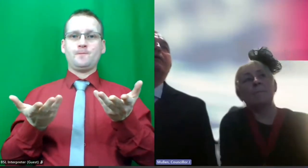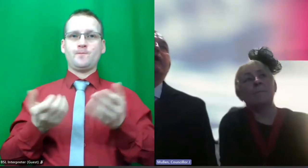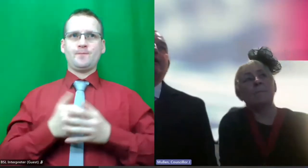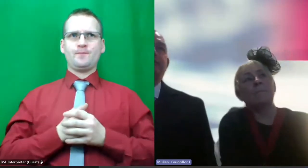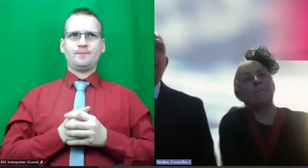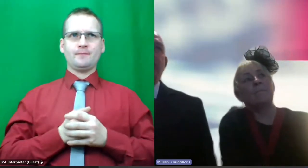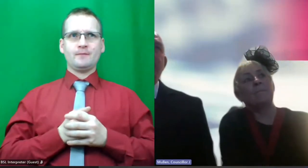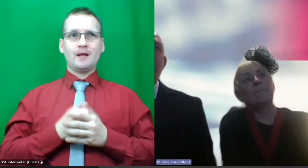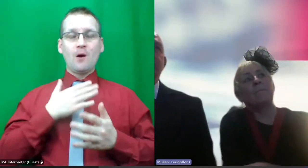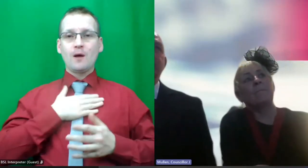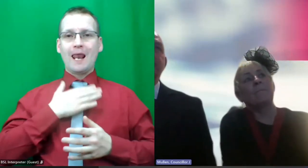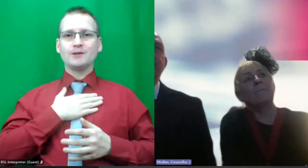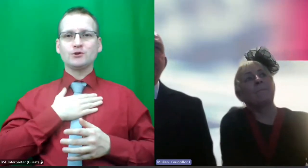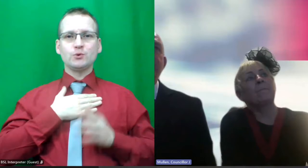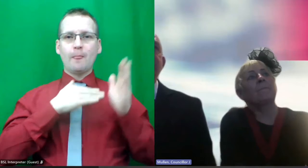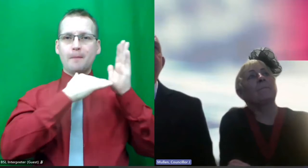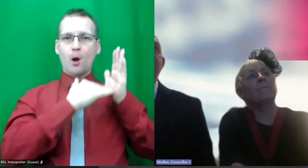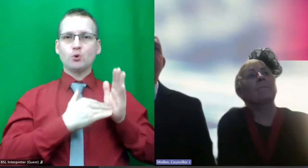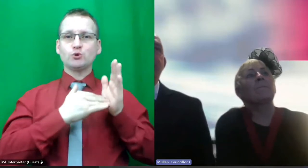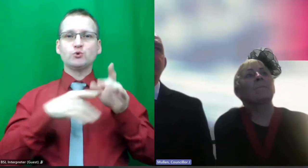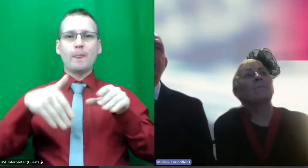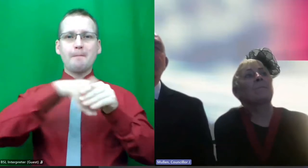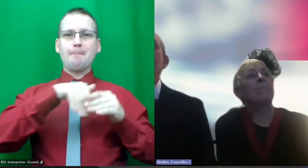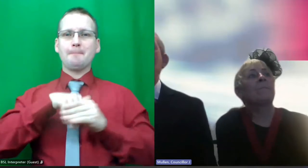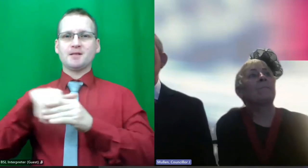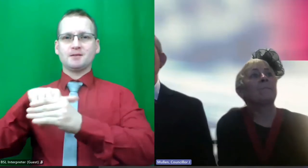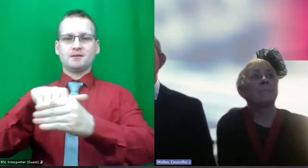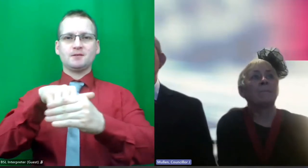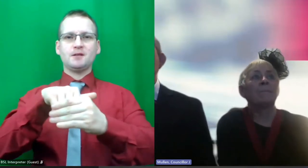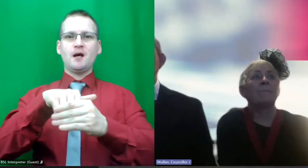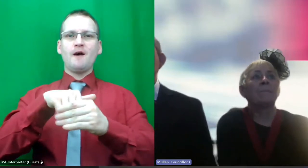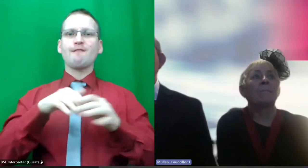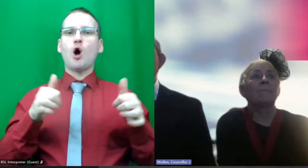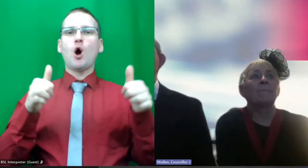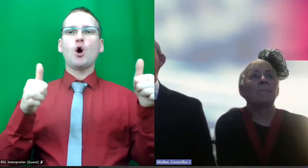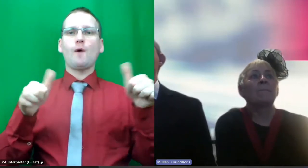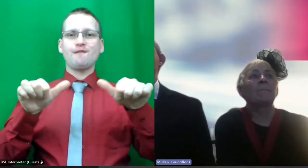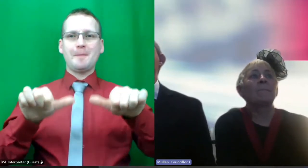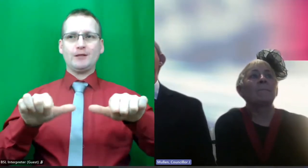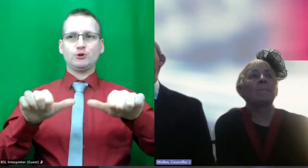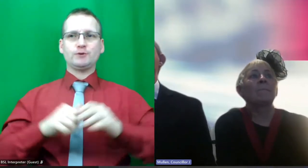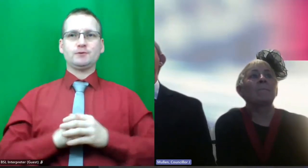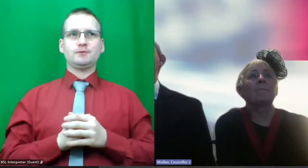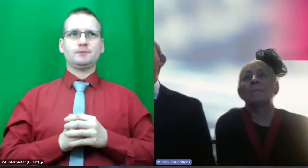I would like to put the motion to the members of this council for confirmation.